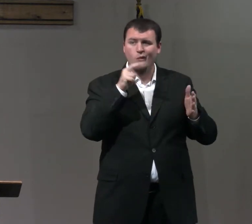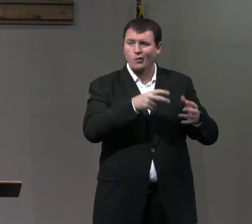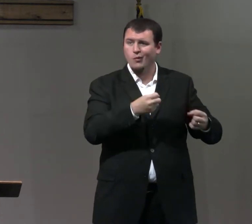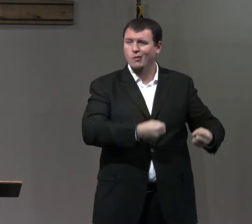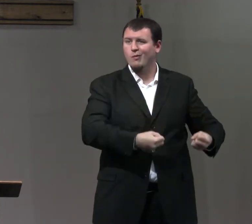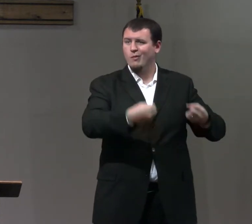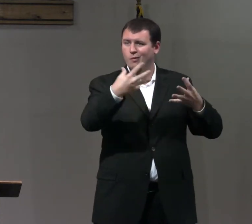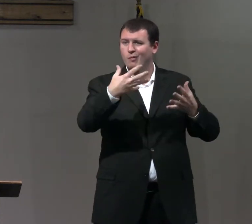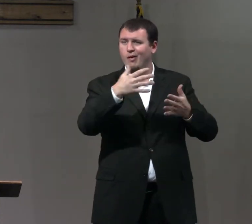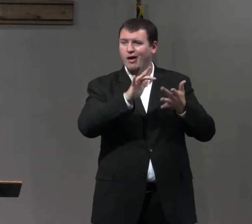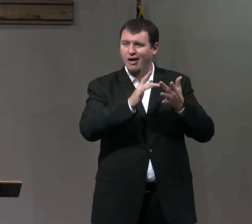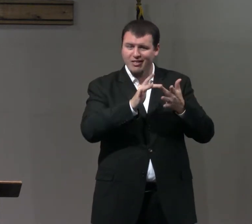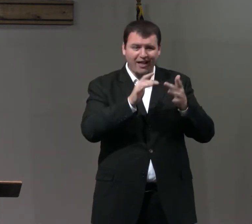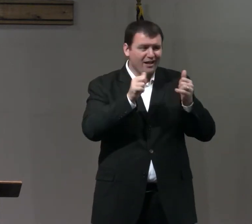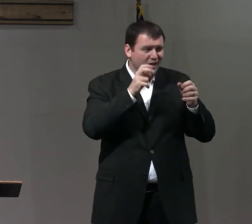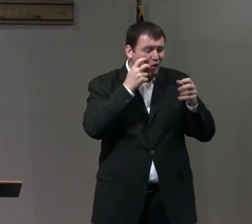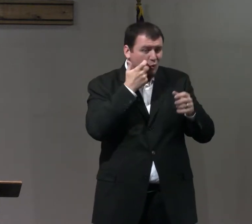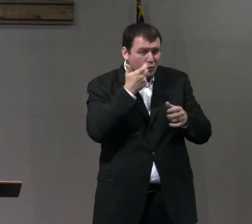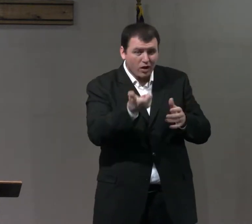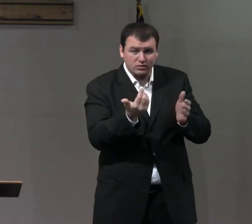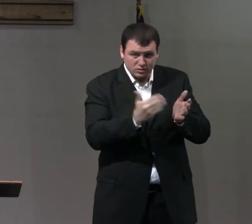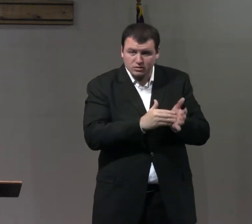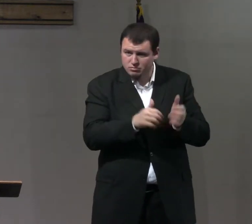If you don't remember that, you can look that up